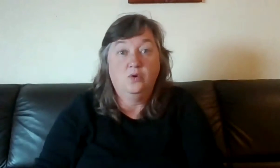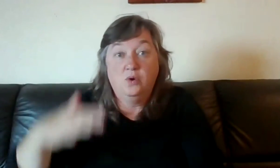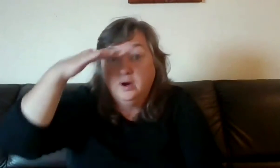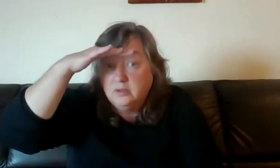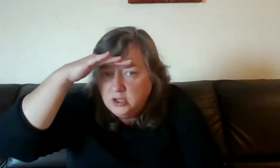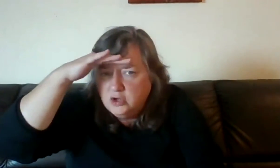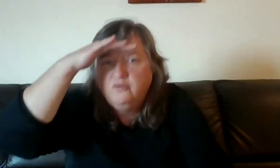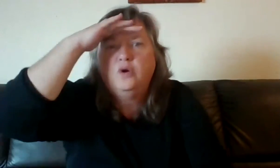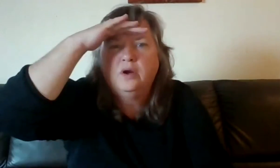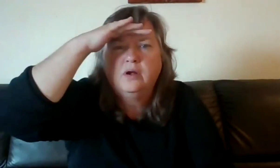Or look for.